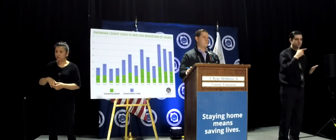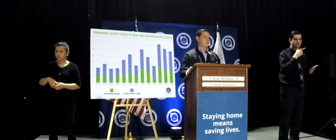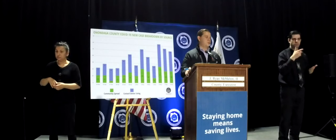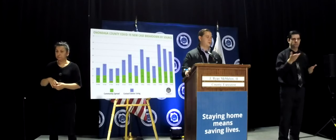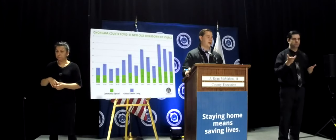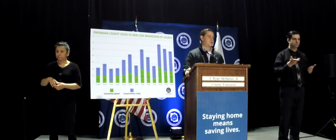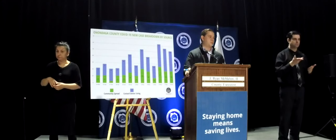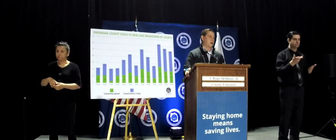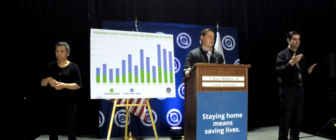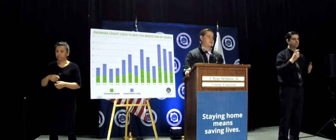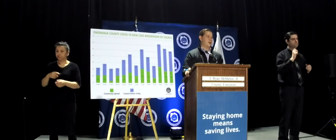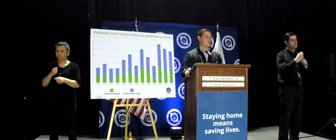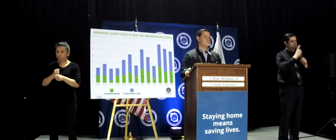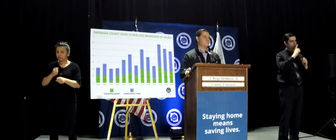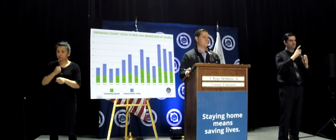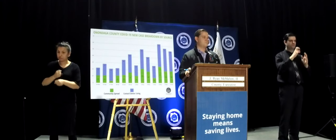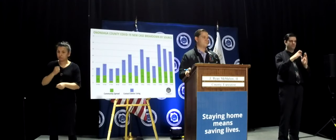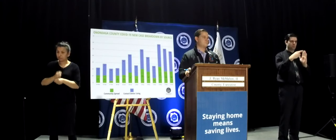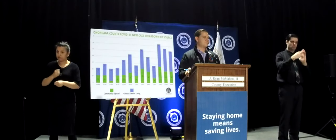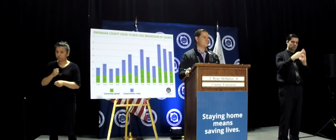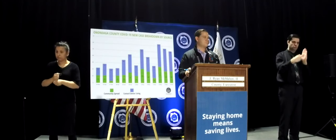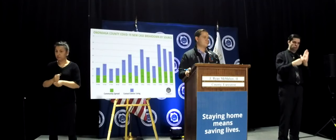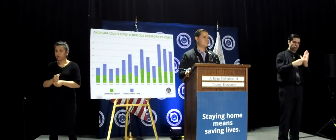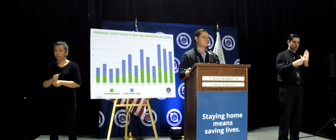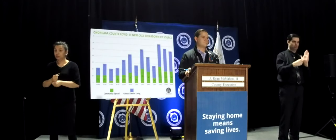decisions to stop the spread of infection.